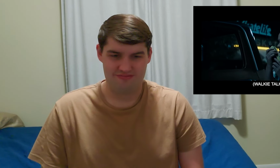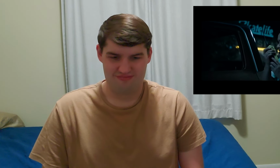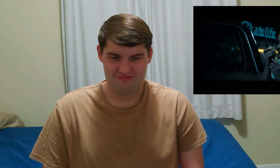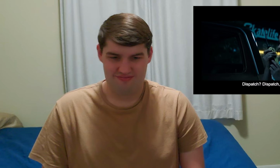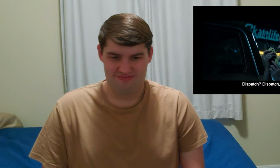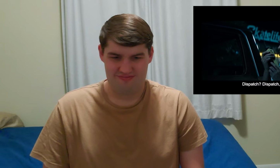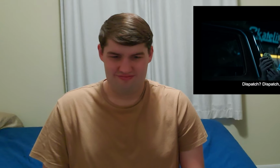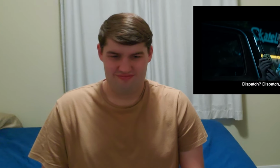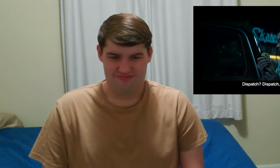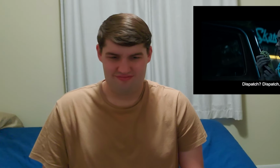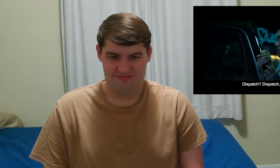Dispatch?